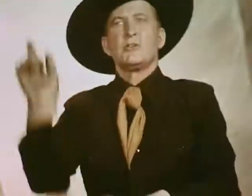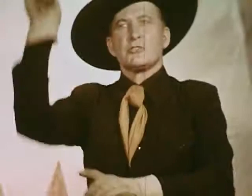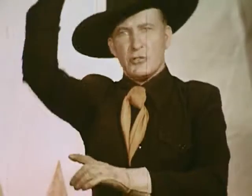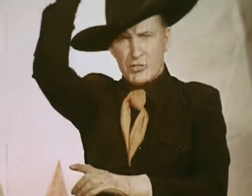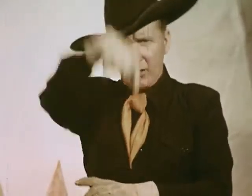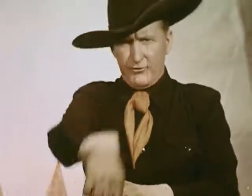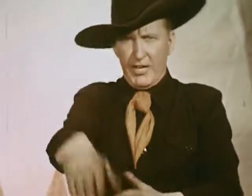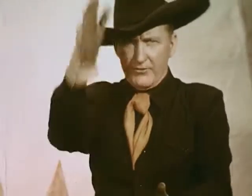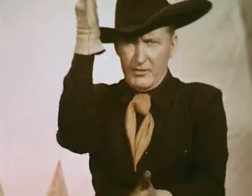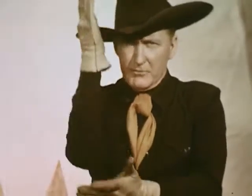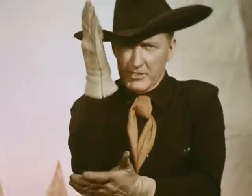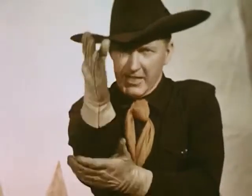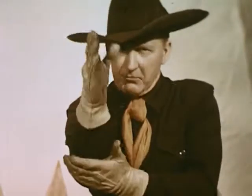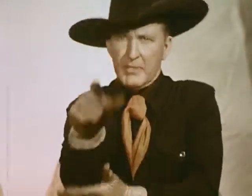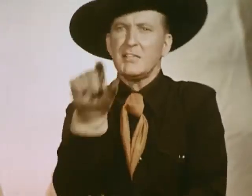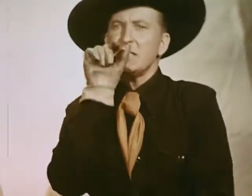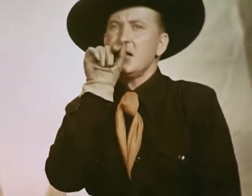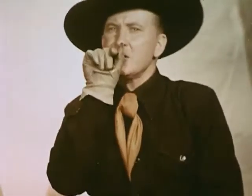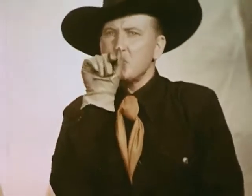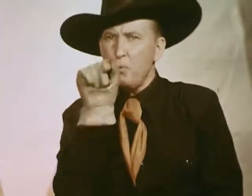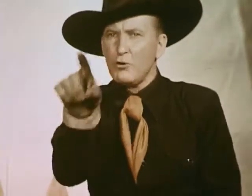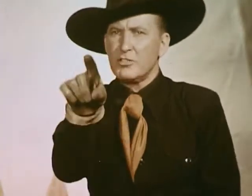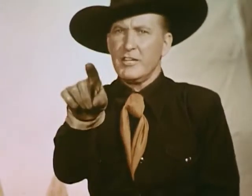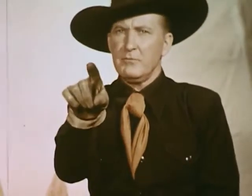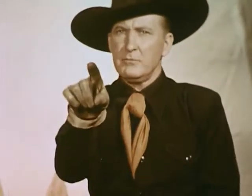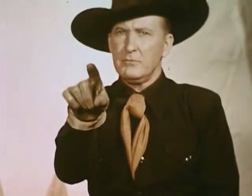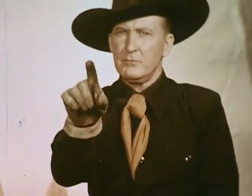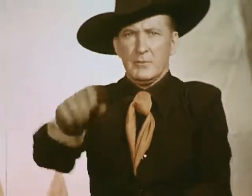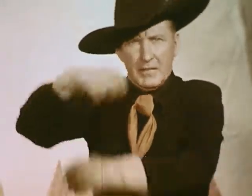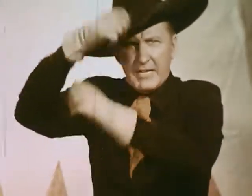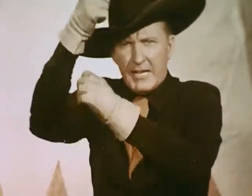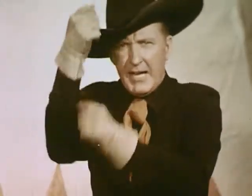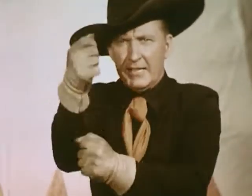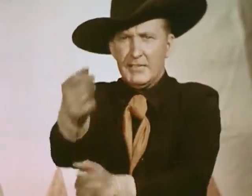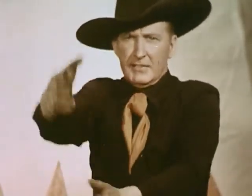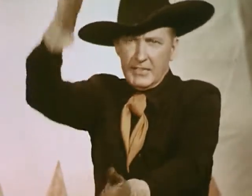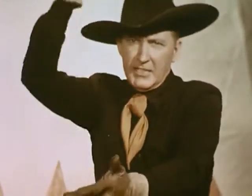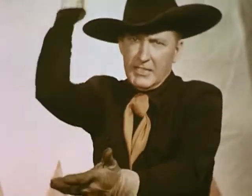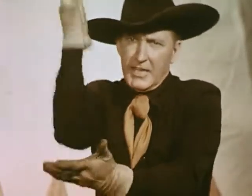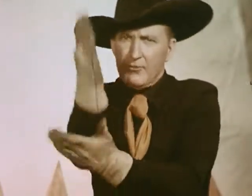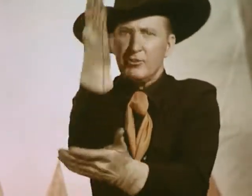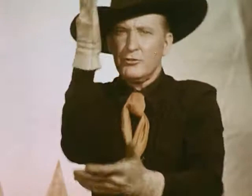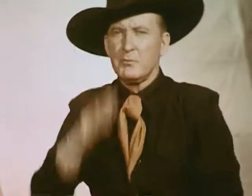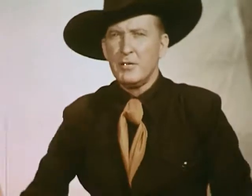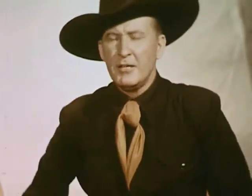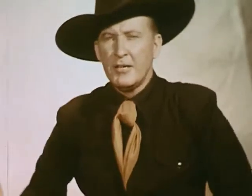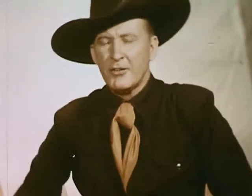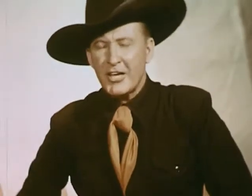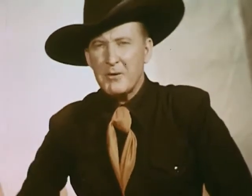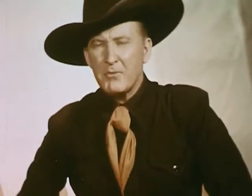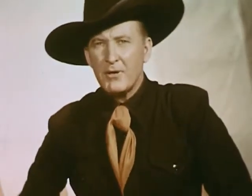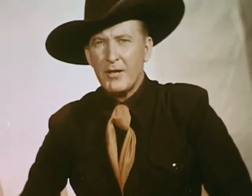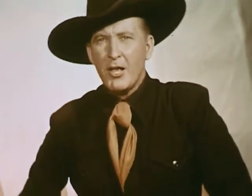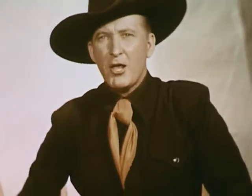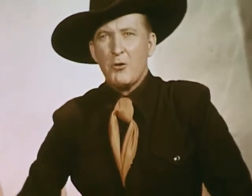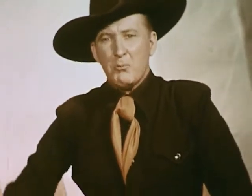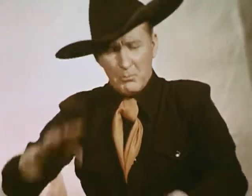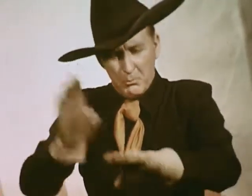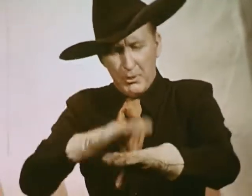So the chief gave them the name. That is, he spoke to them, and they had it. He gave it to them, the name